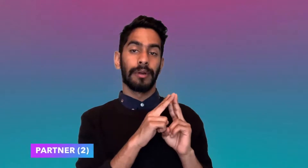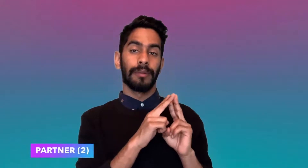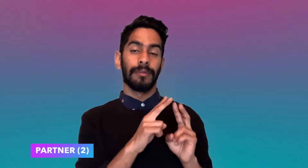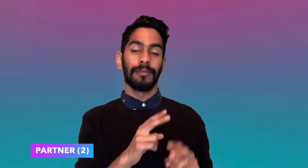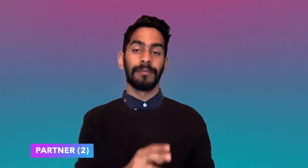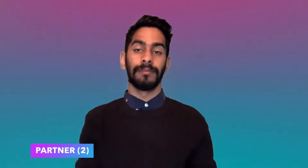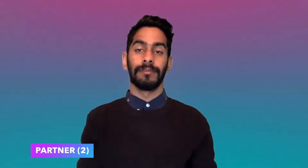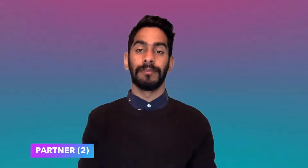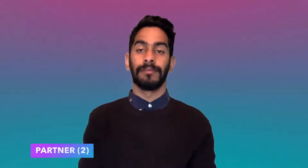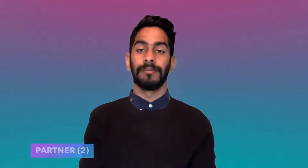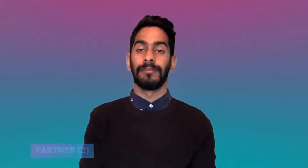Partner.